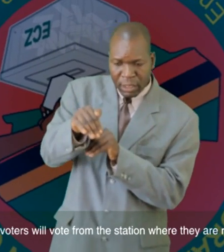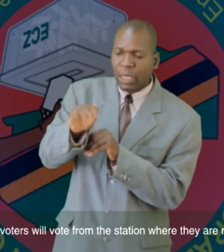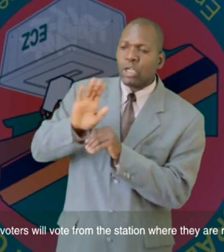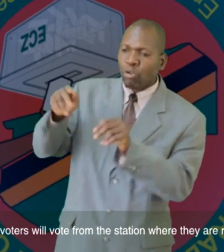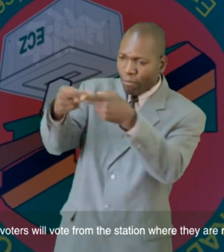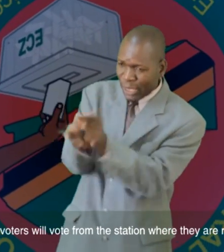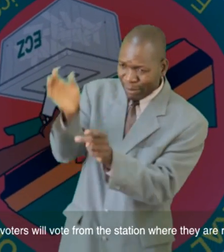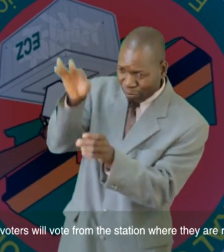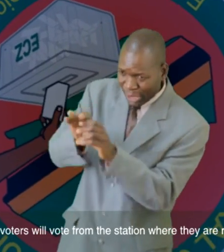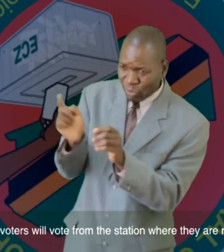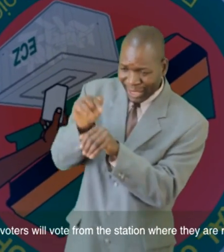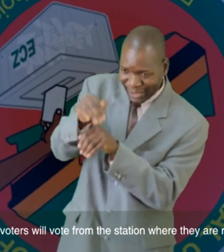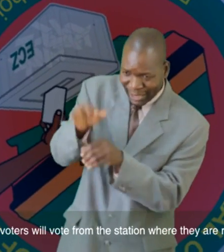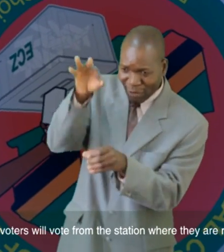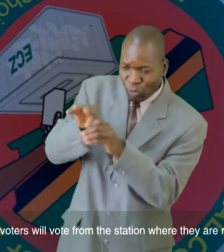are registered.